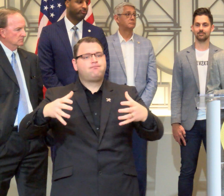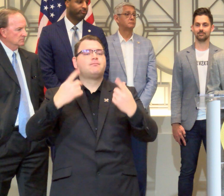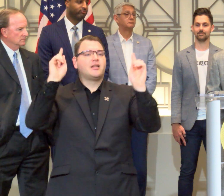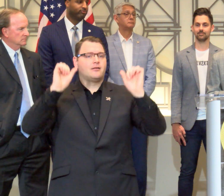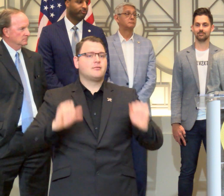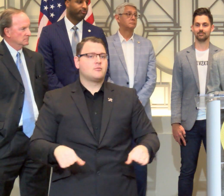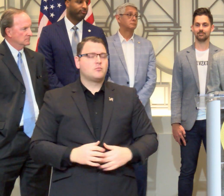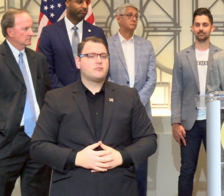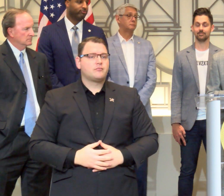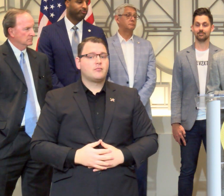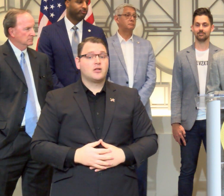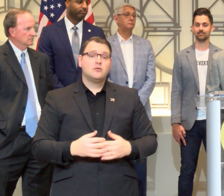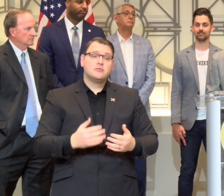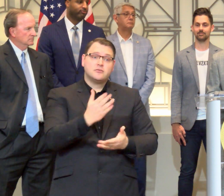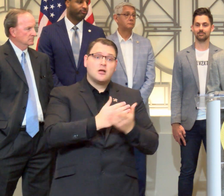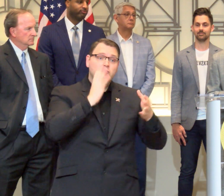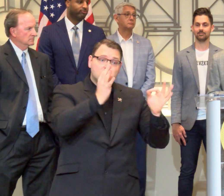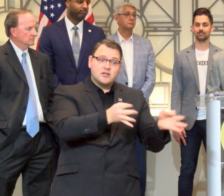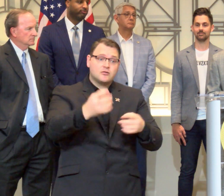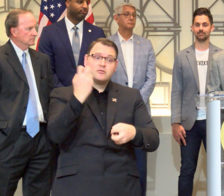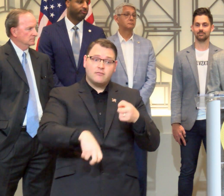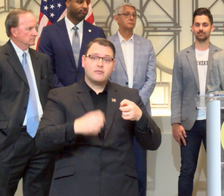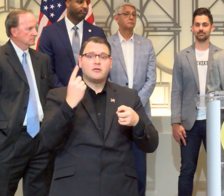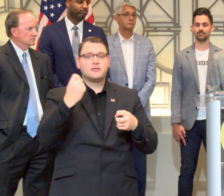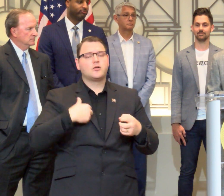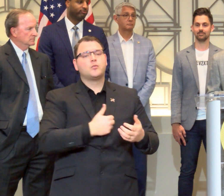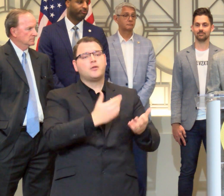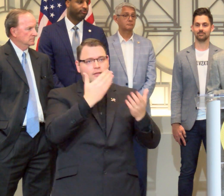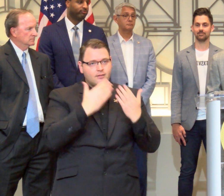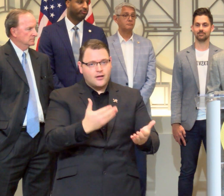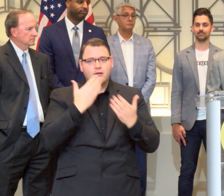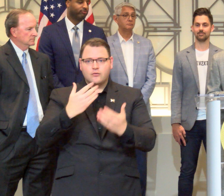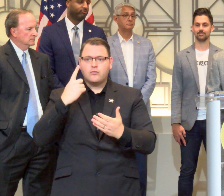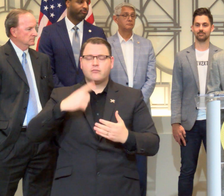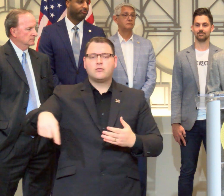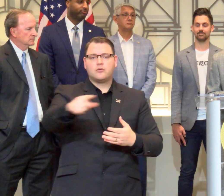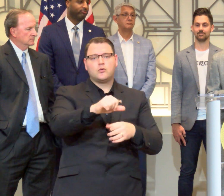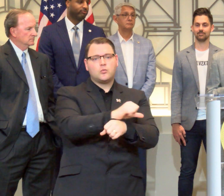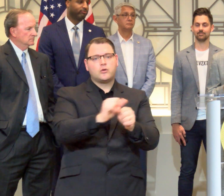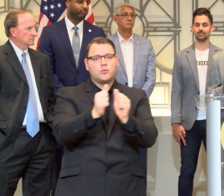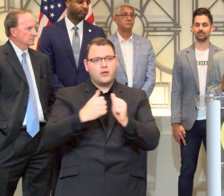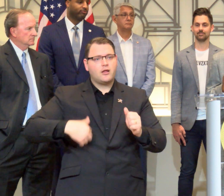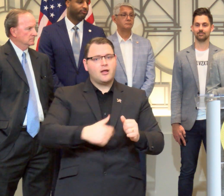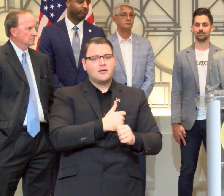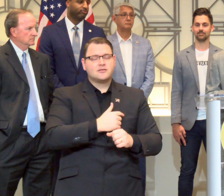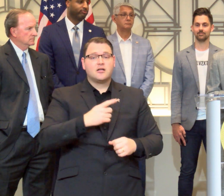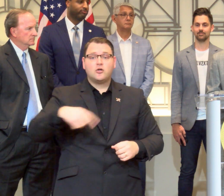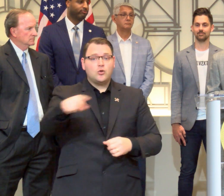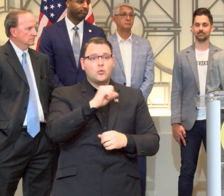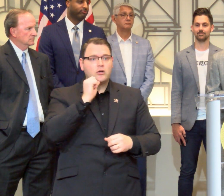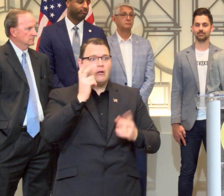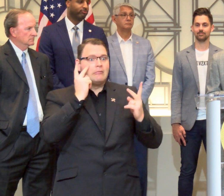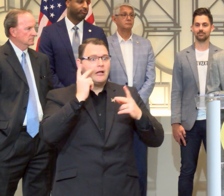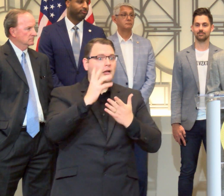thank the community as a whole for your cooperation, for working with us, for not panicking. But